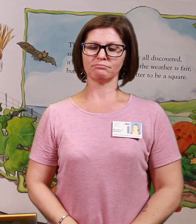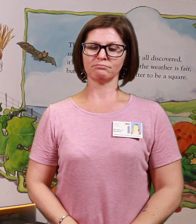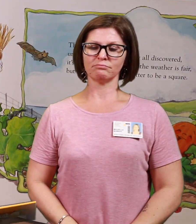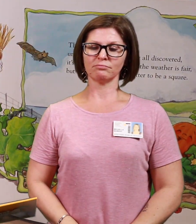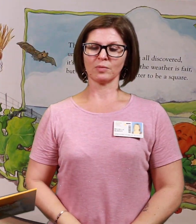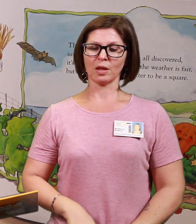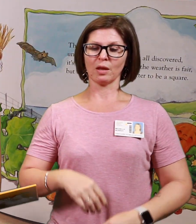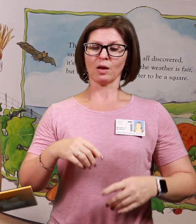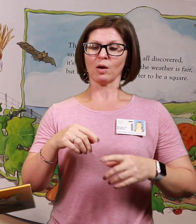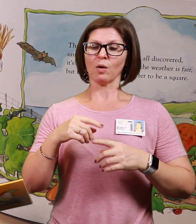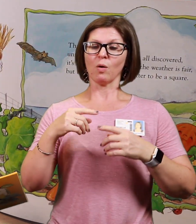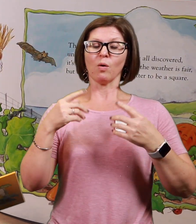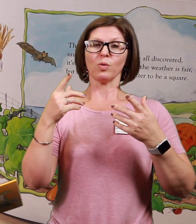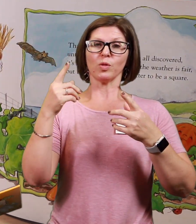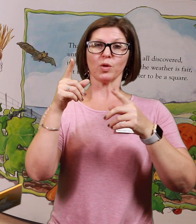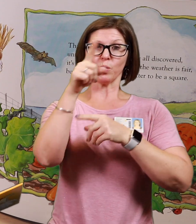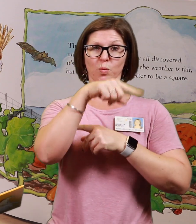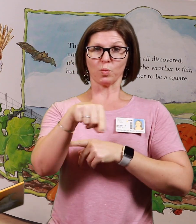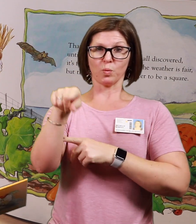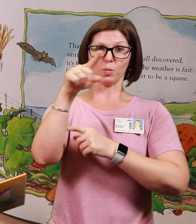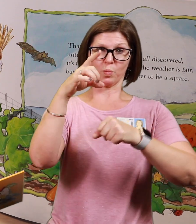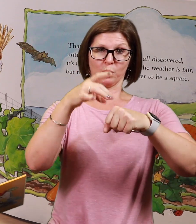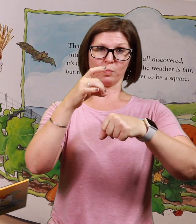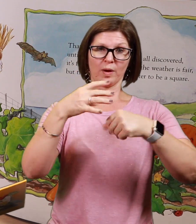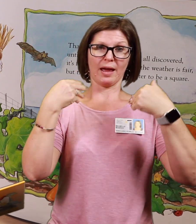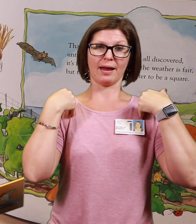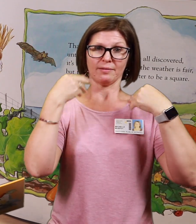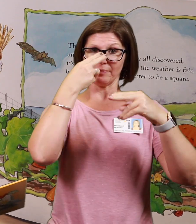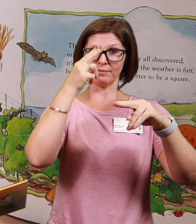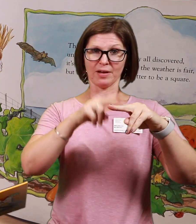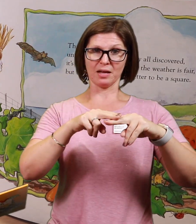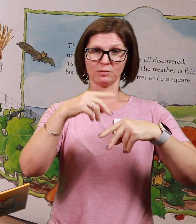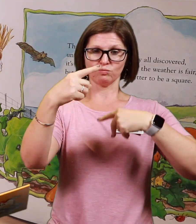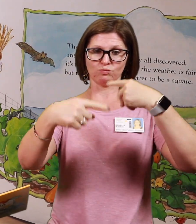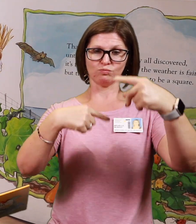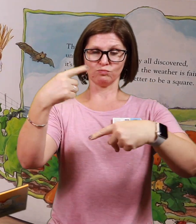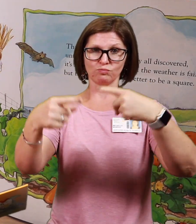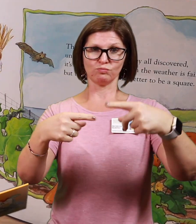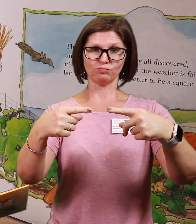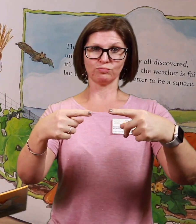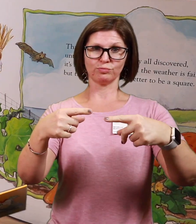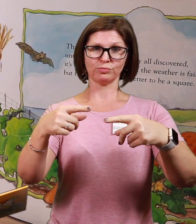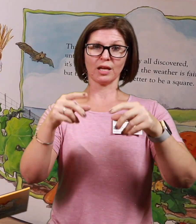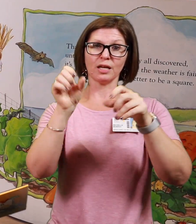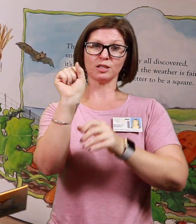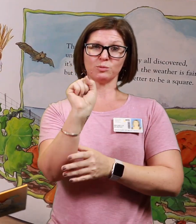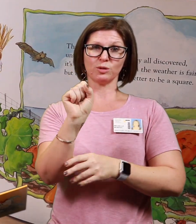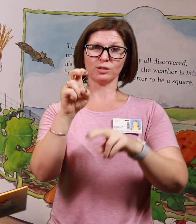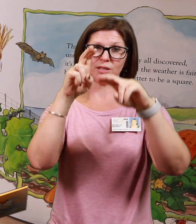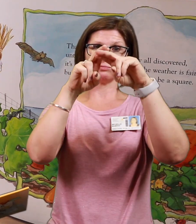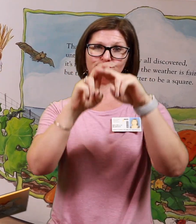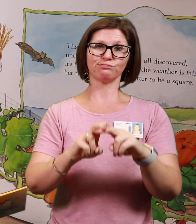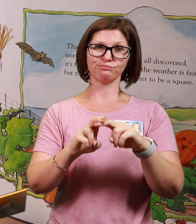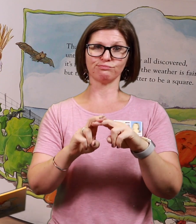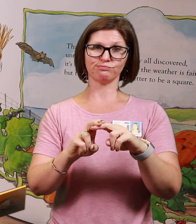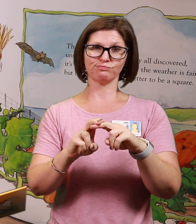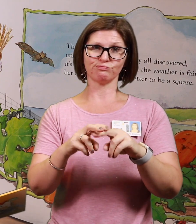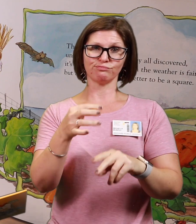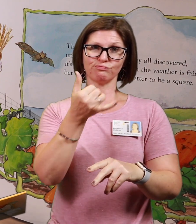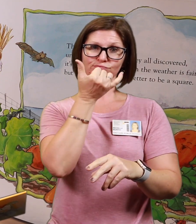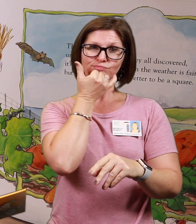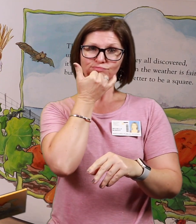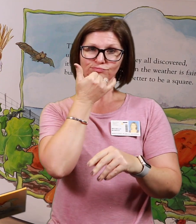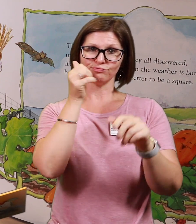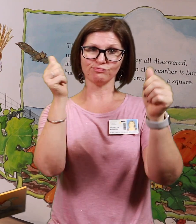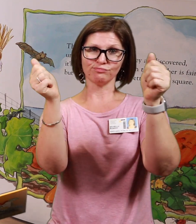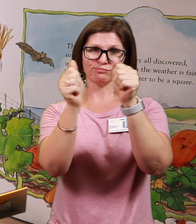While the round pumpkins had fun rolling along, poor Spookley sat there shaped all wrong. He tried